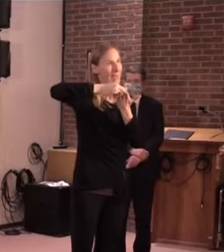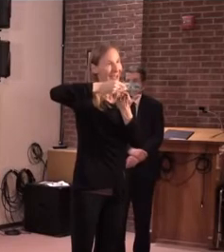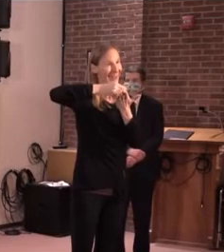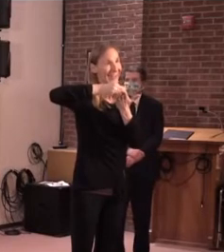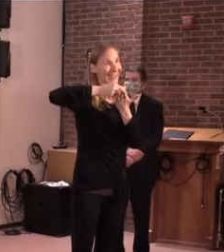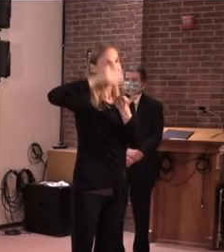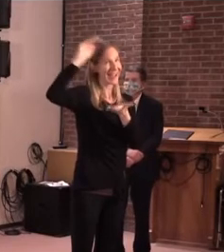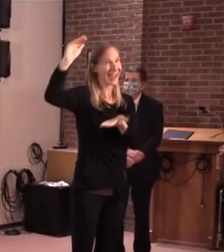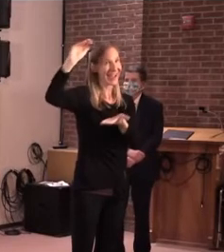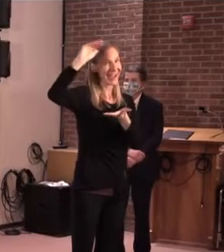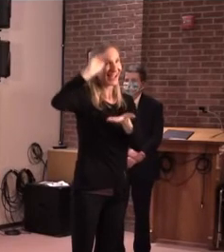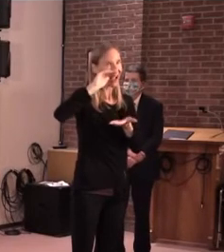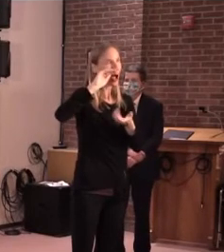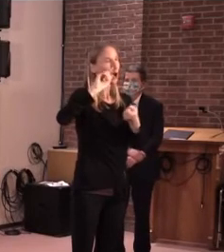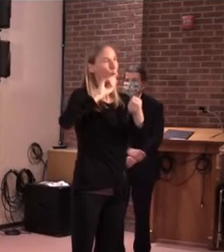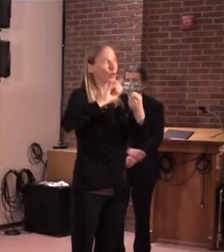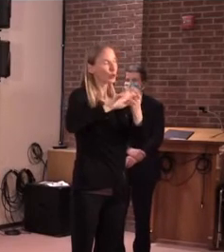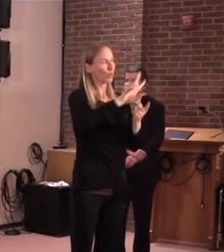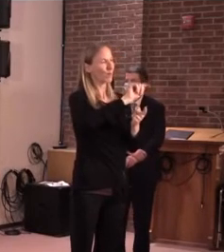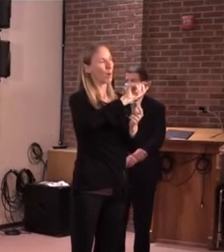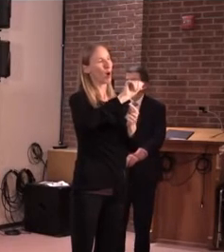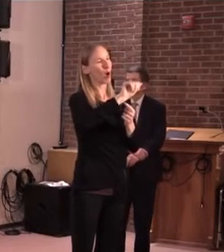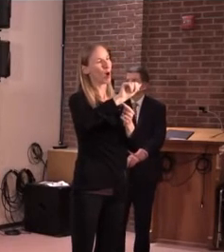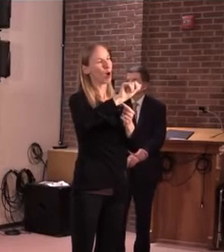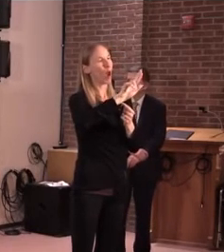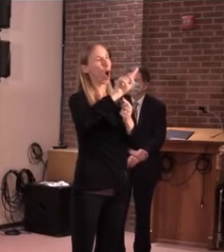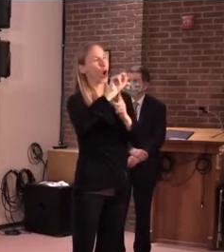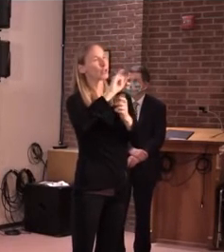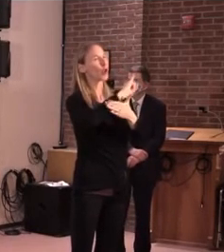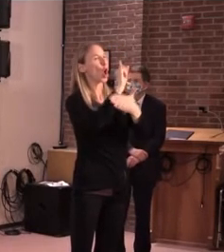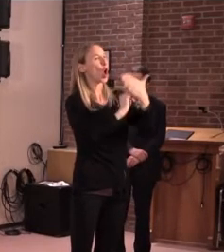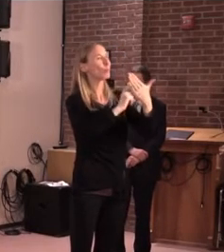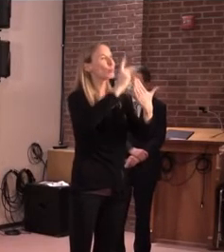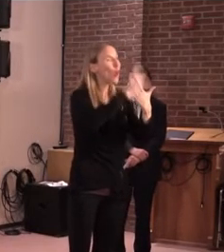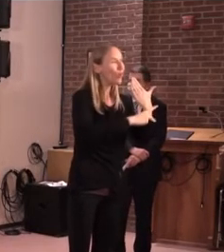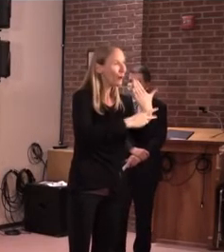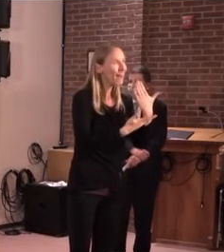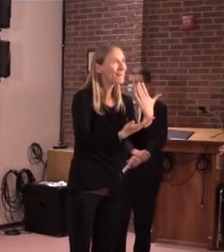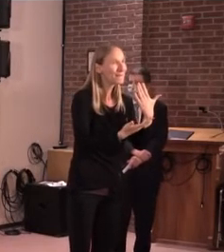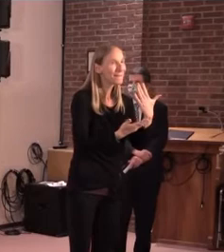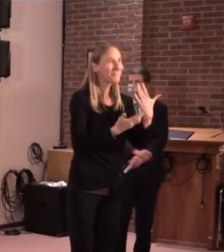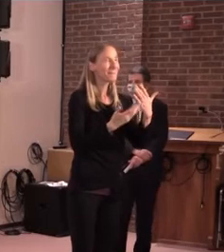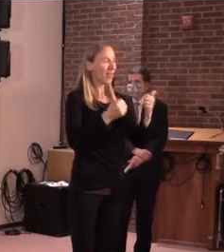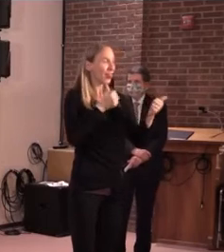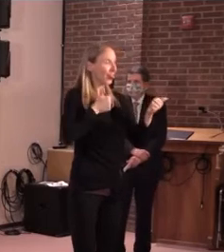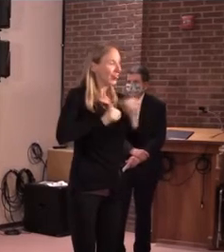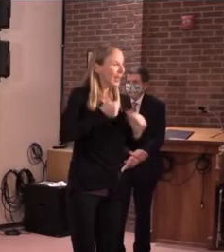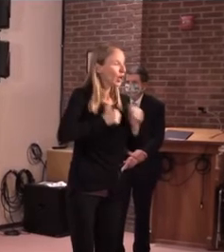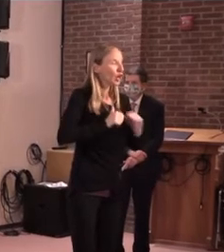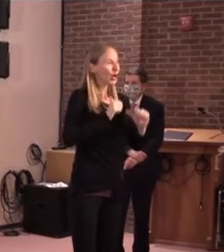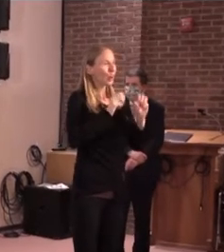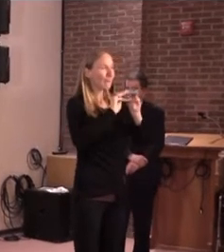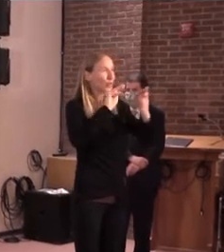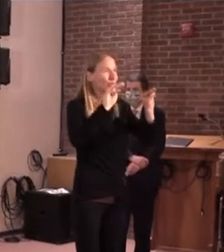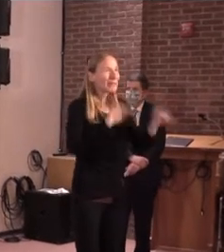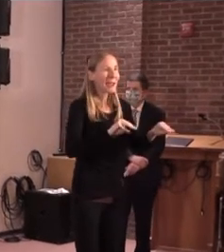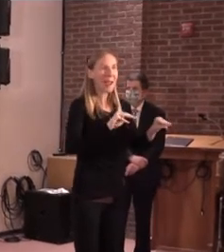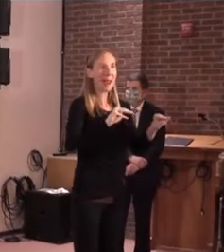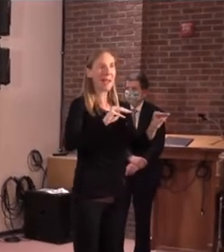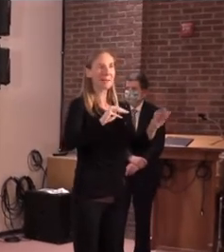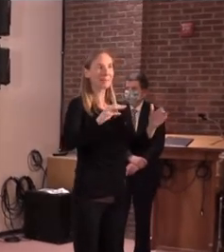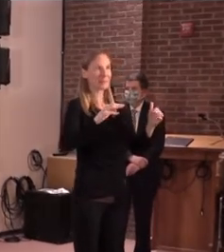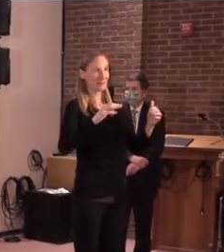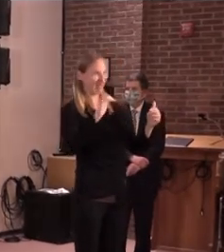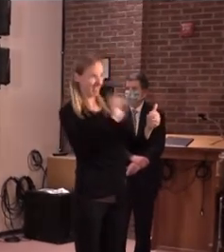to the arts of Vermont, if money would go back to our theaters and cinemas that have kind of taken a loss during this